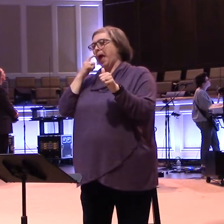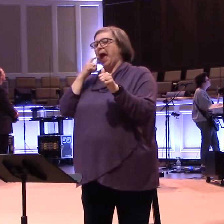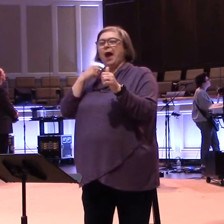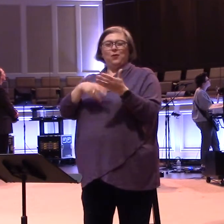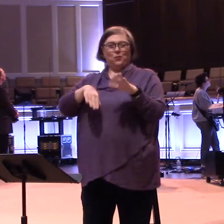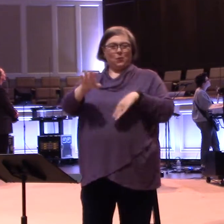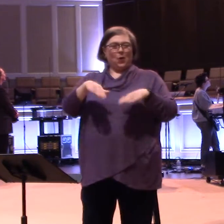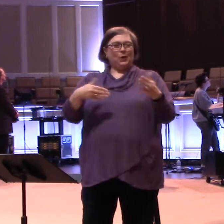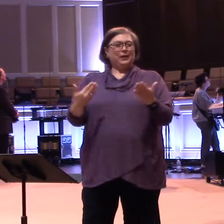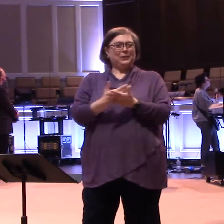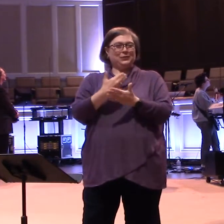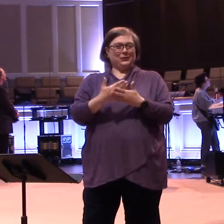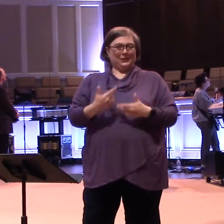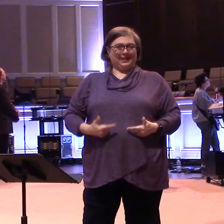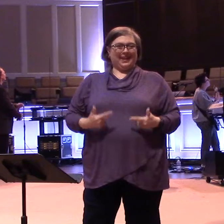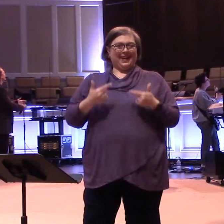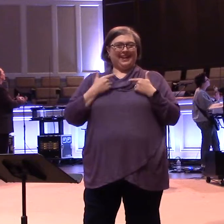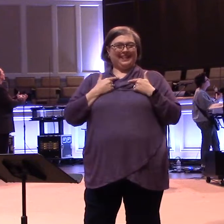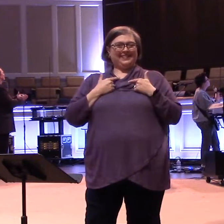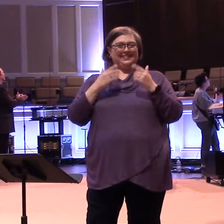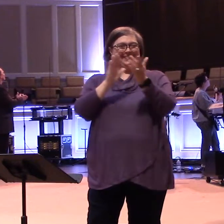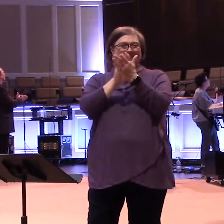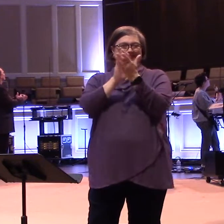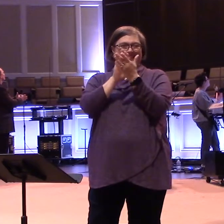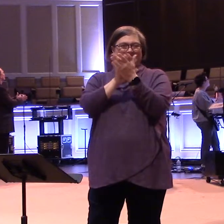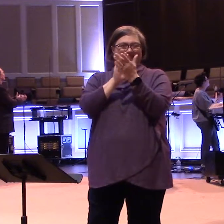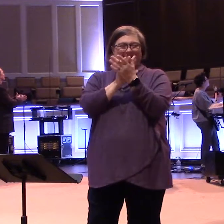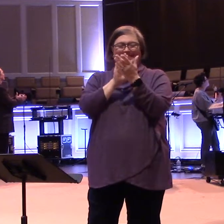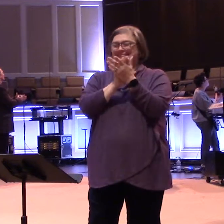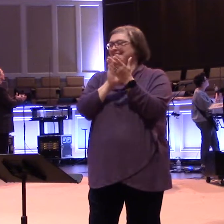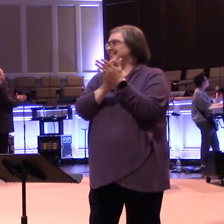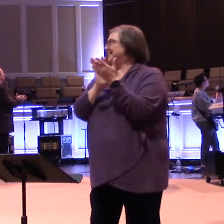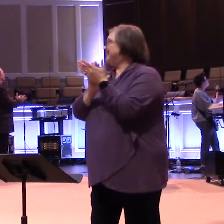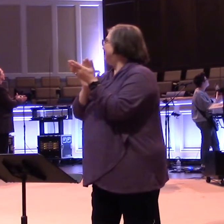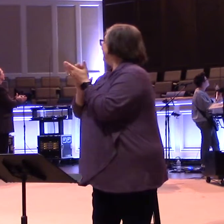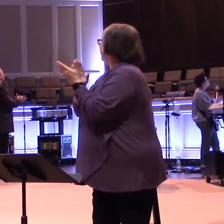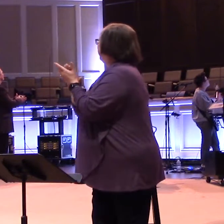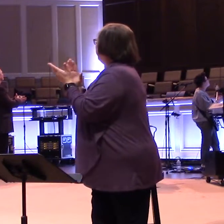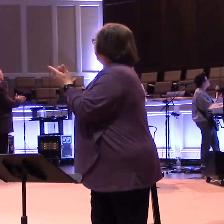and raised to walk in newness of life. Amen.